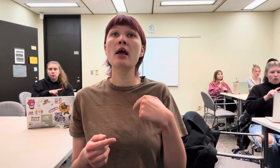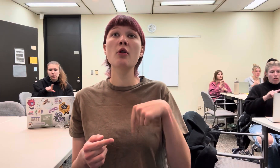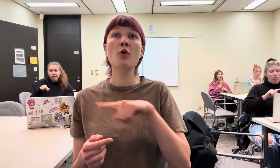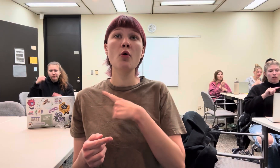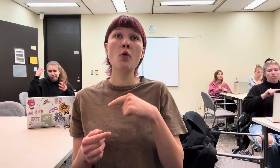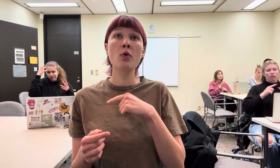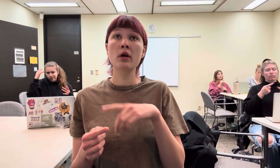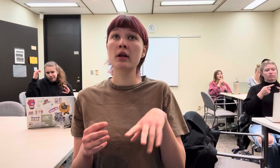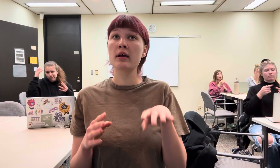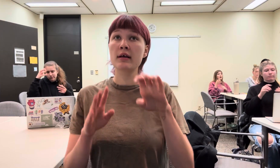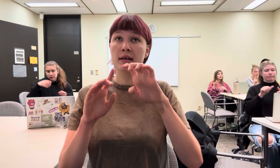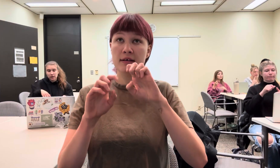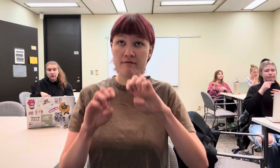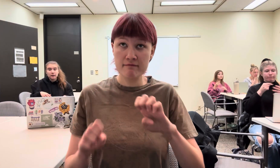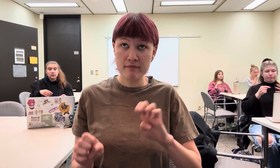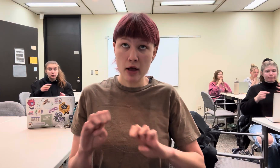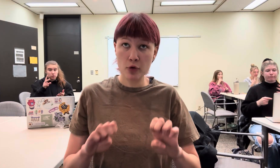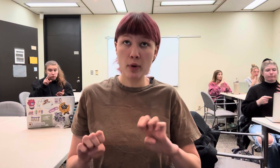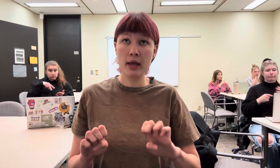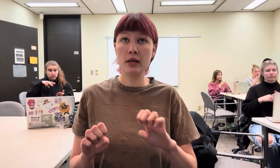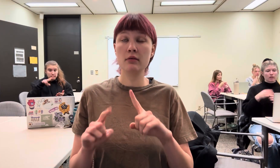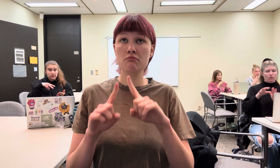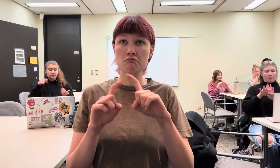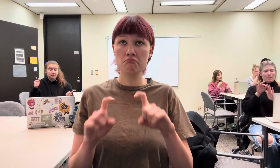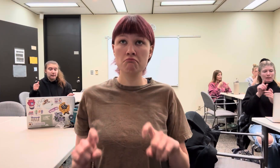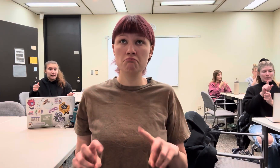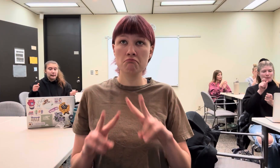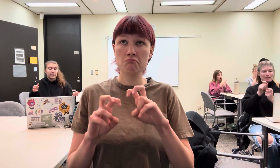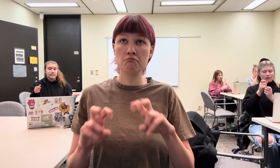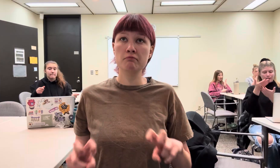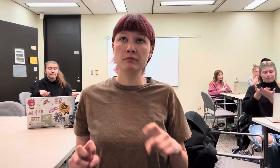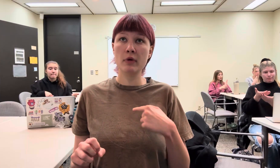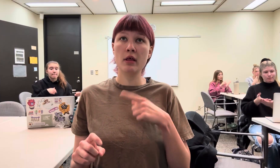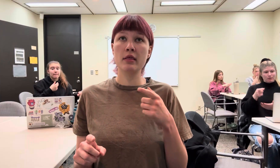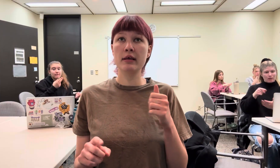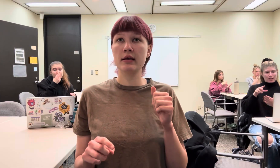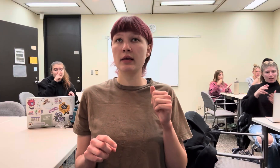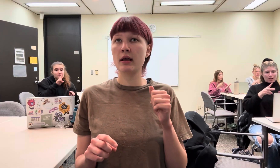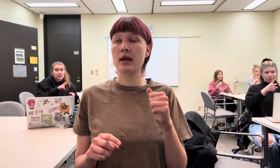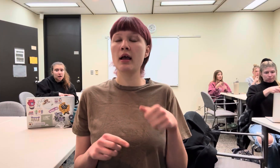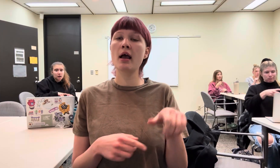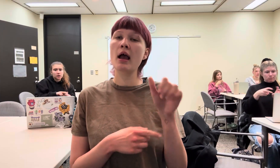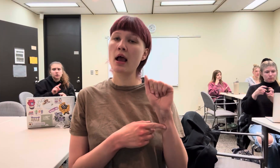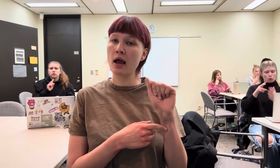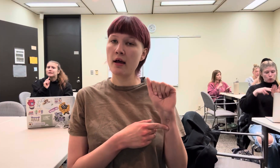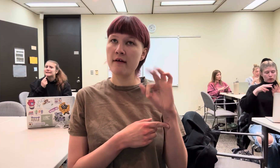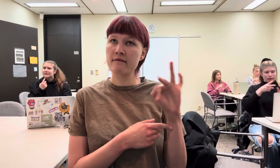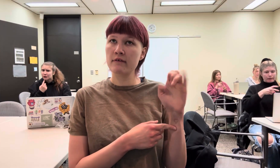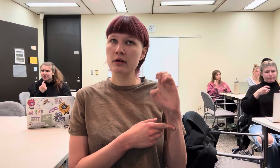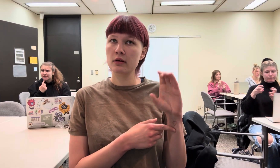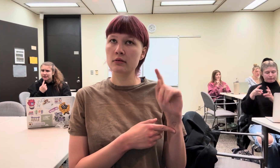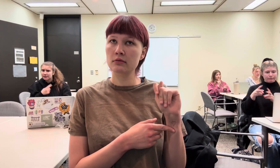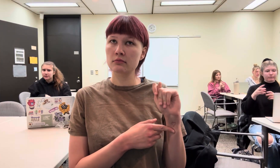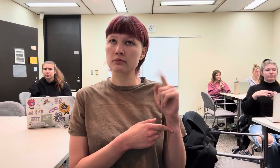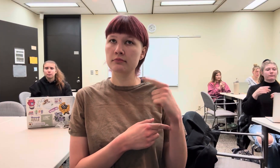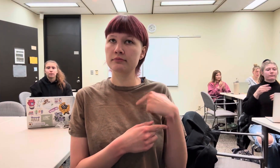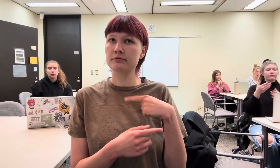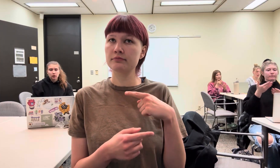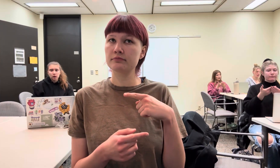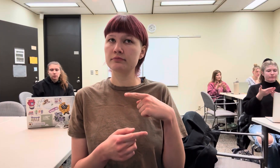evidence from that piece and verify that, right? That you can say, this is where in the article I say it's playful or that